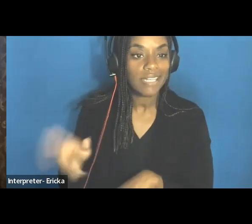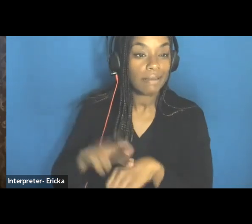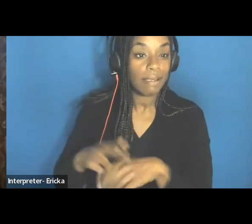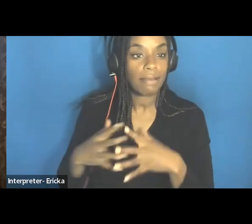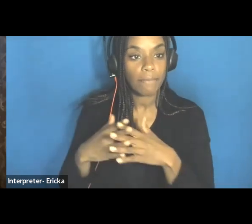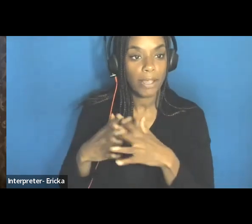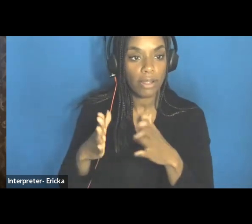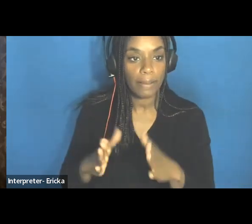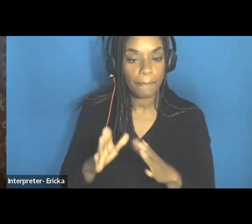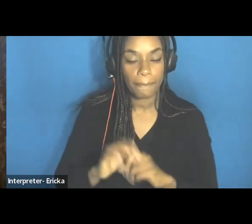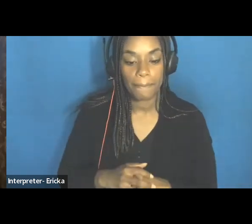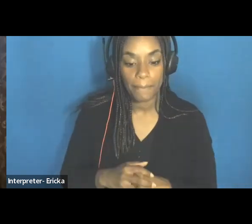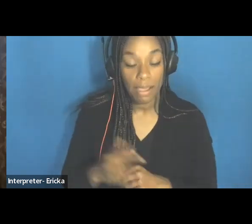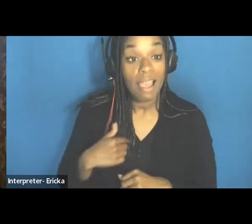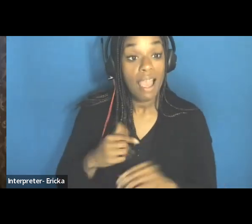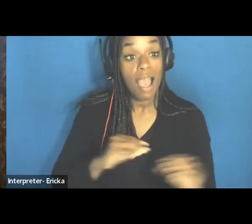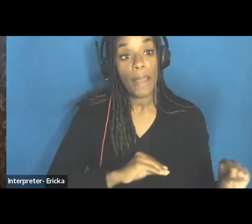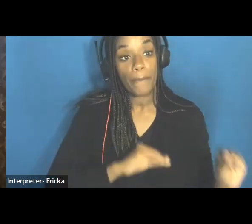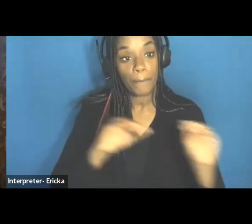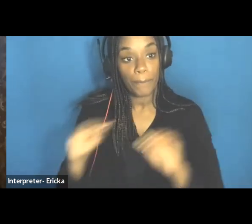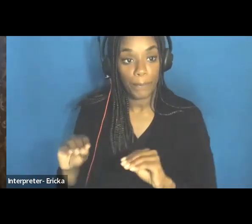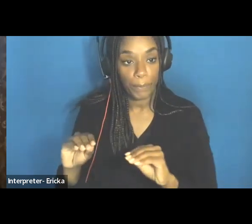I moved to Philadelphia